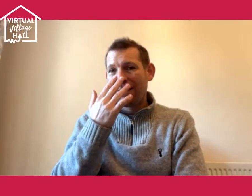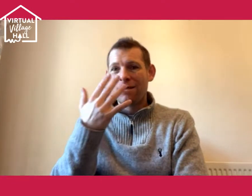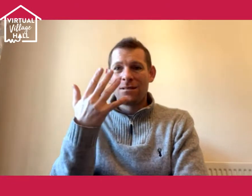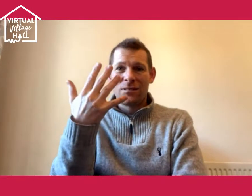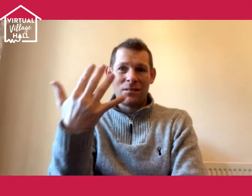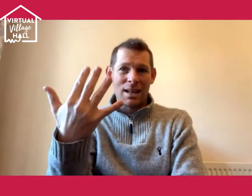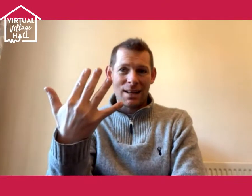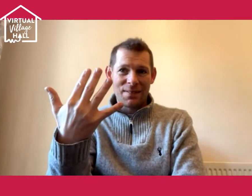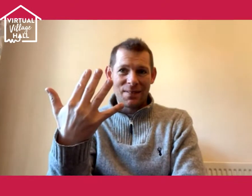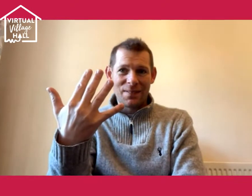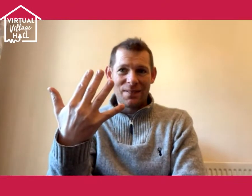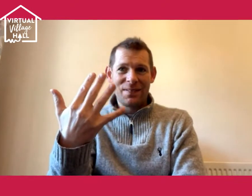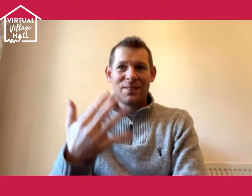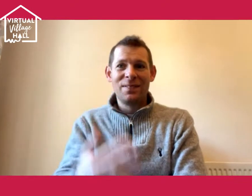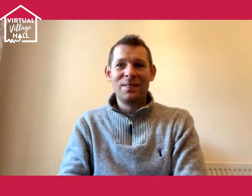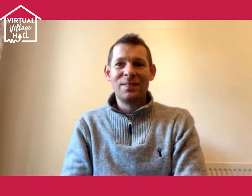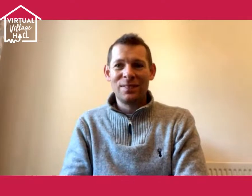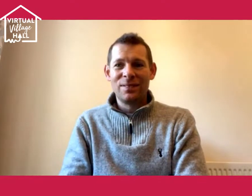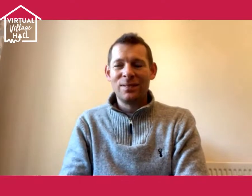She is 5 years old.